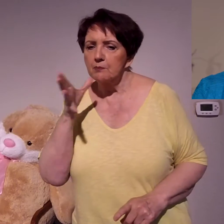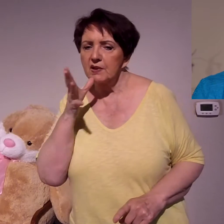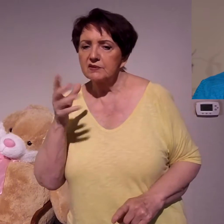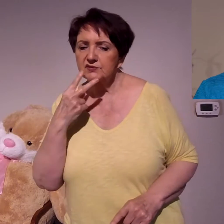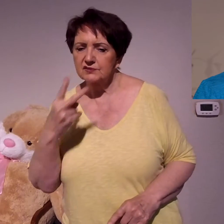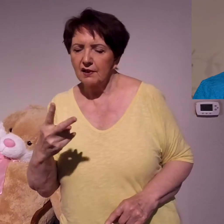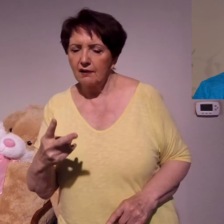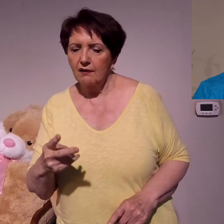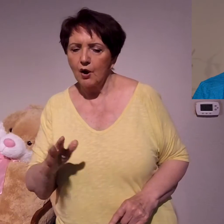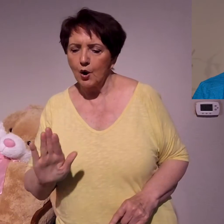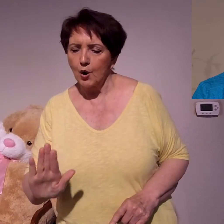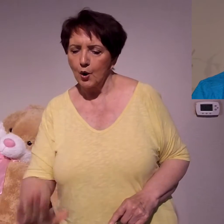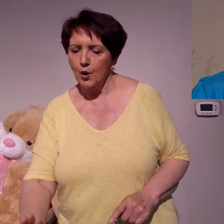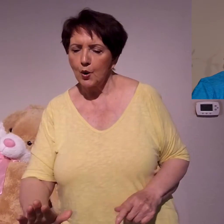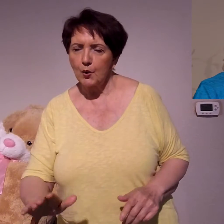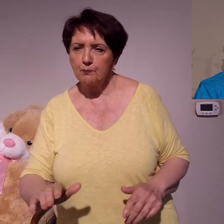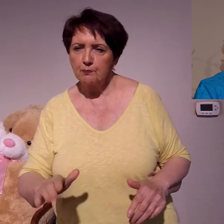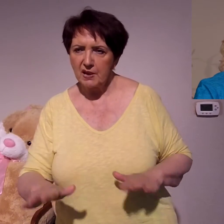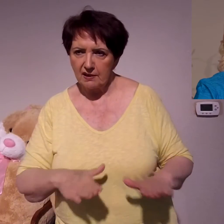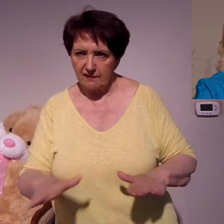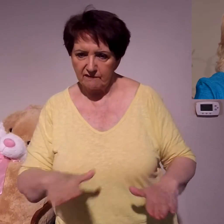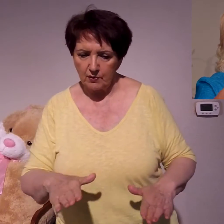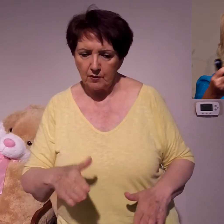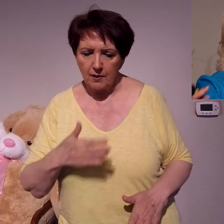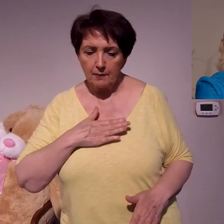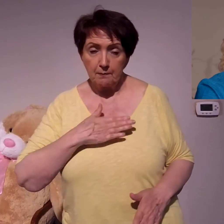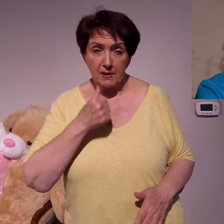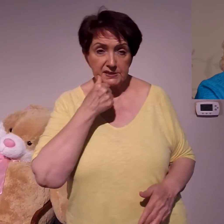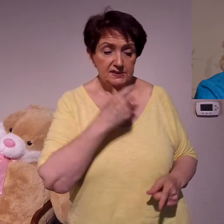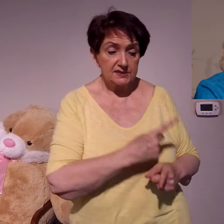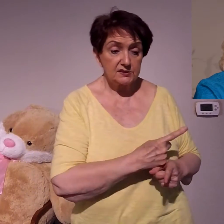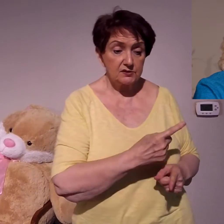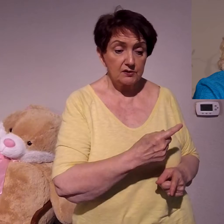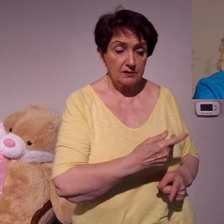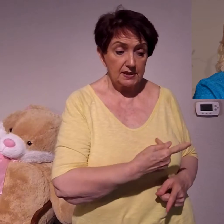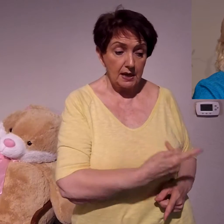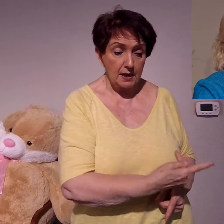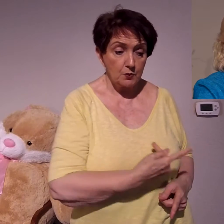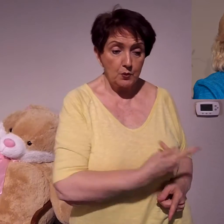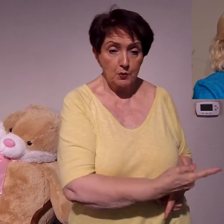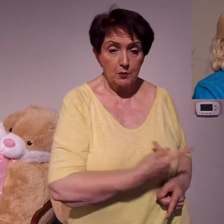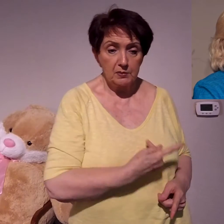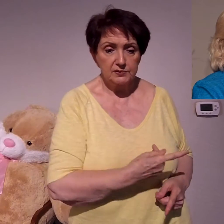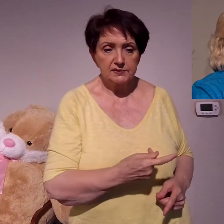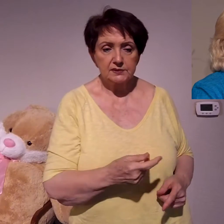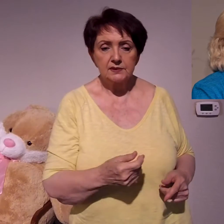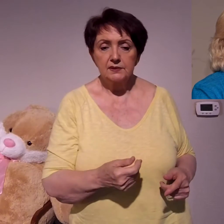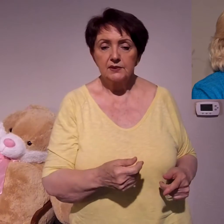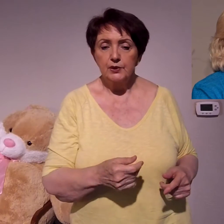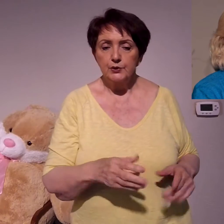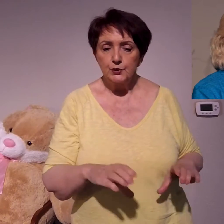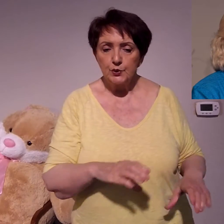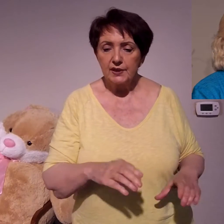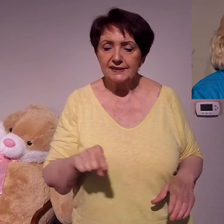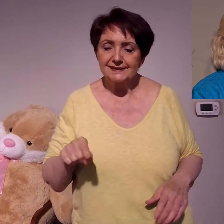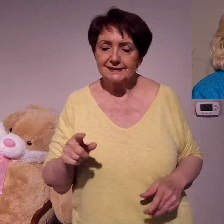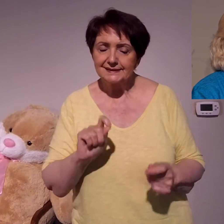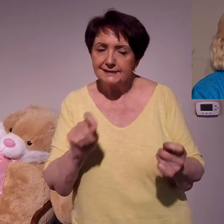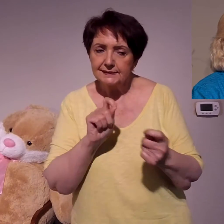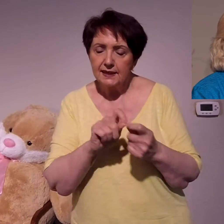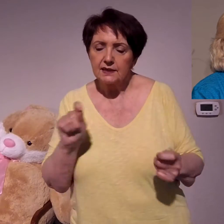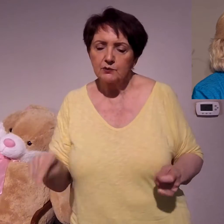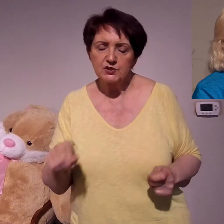she behaved in her relationships, my sister and I were completely playing out. The good news, of course, is that when she said that, I got to see